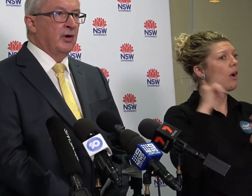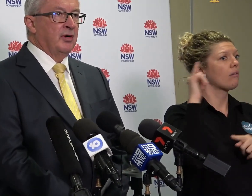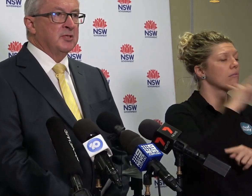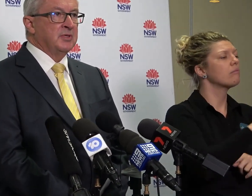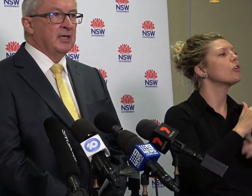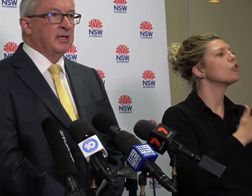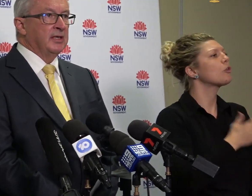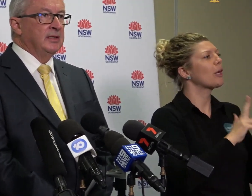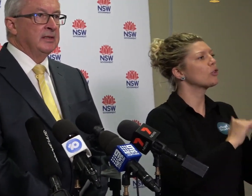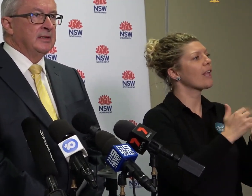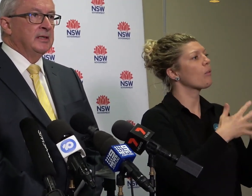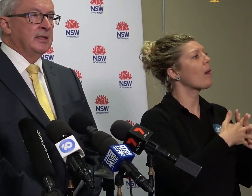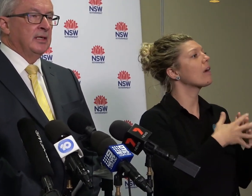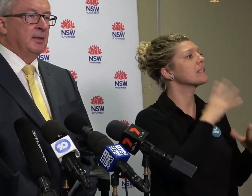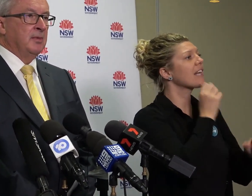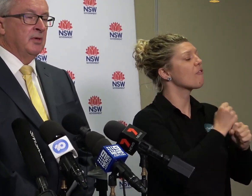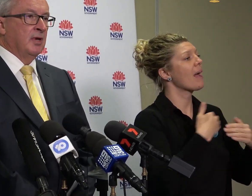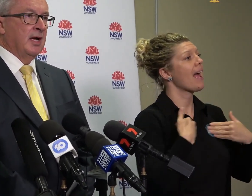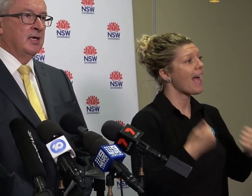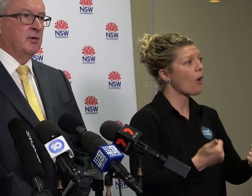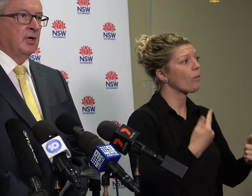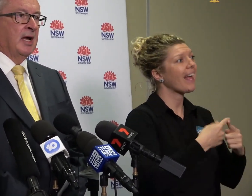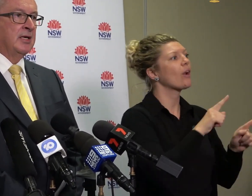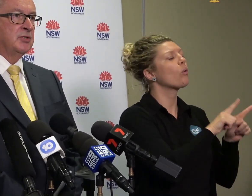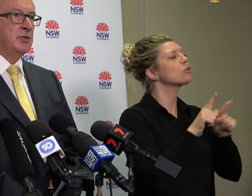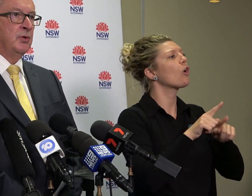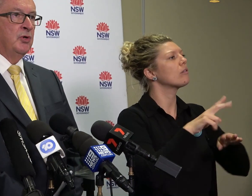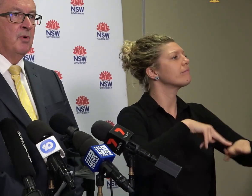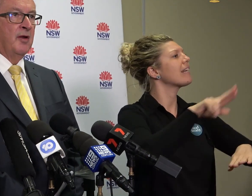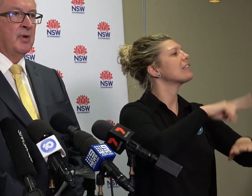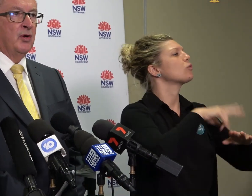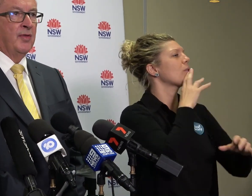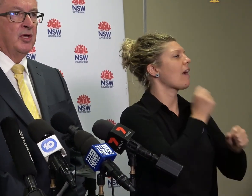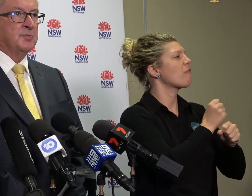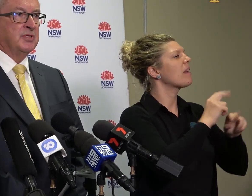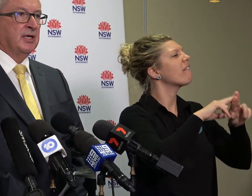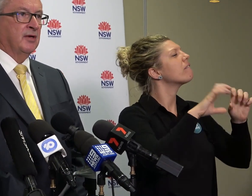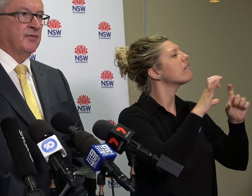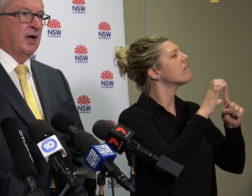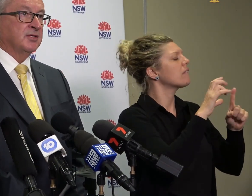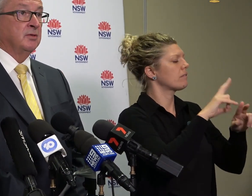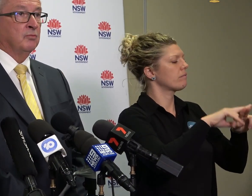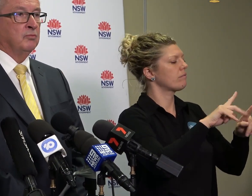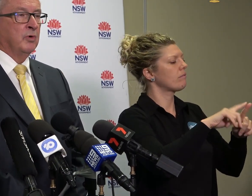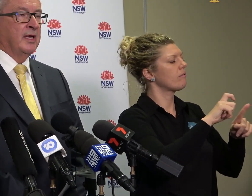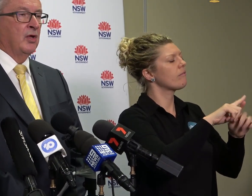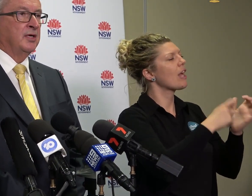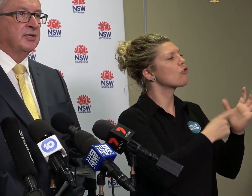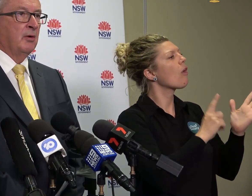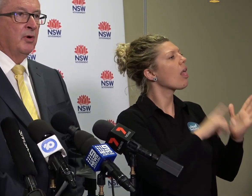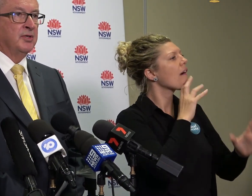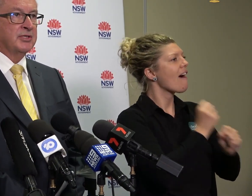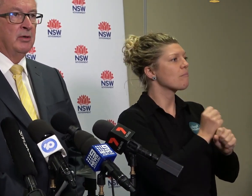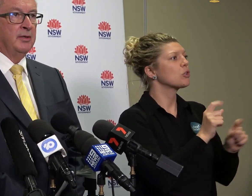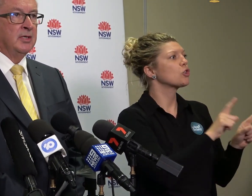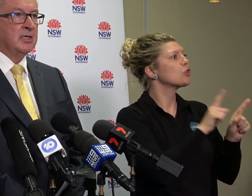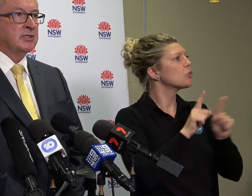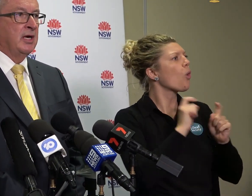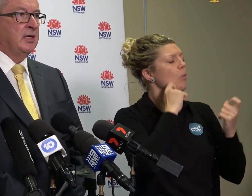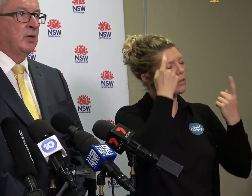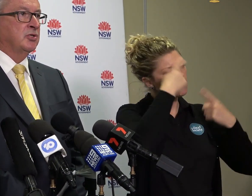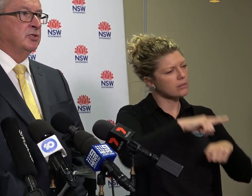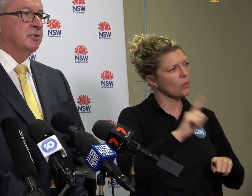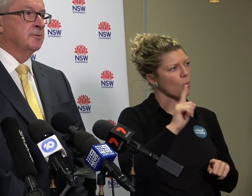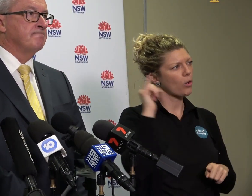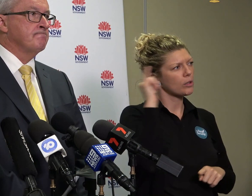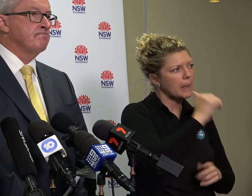federal authorities, particularly in regard to who might have been on those particular flights and what airlines they were on and so on. So